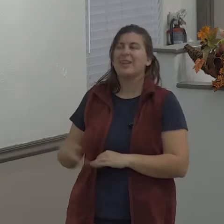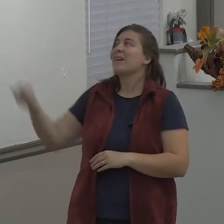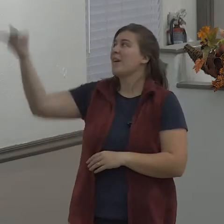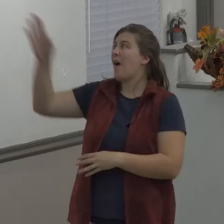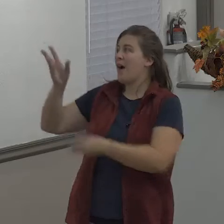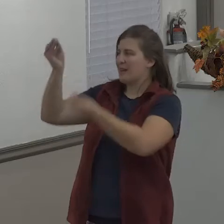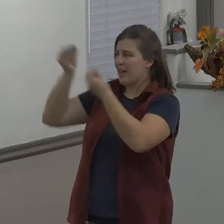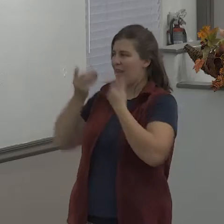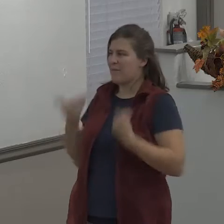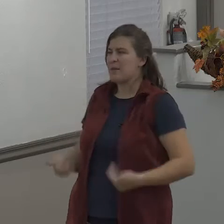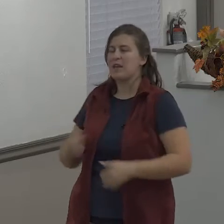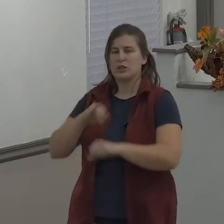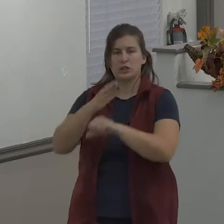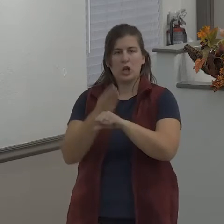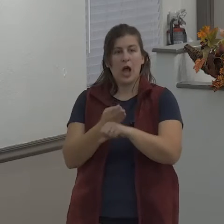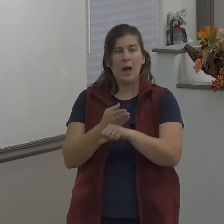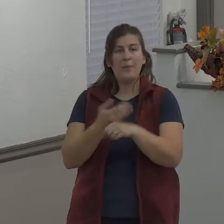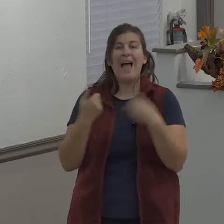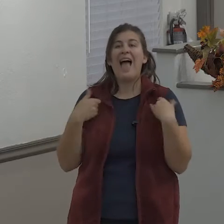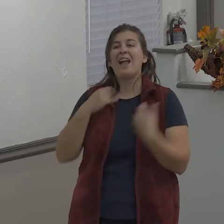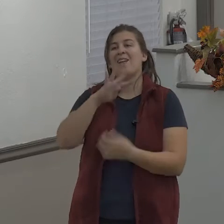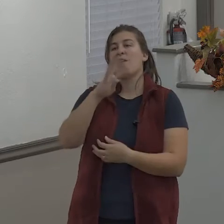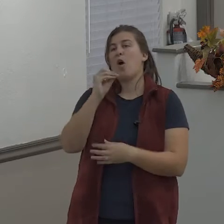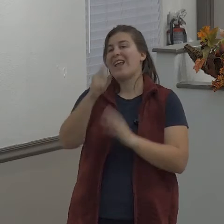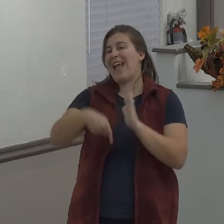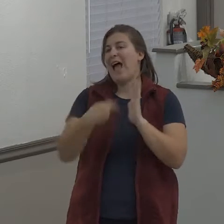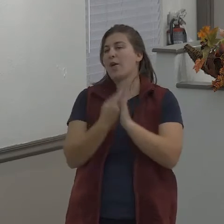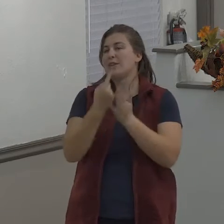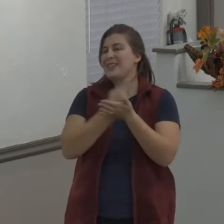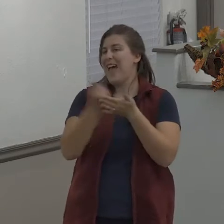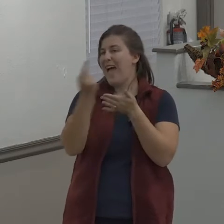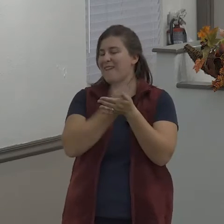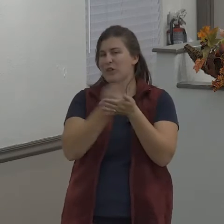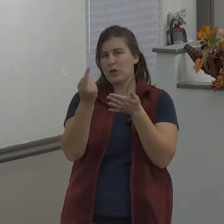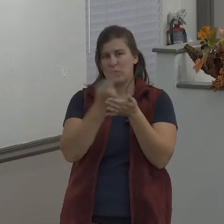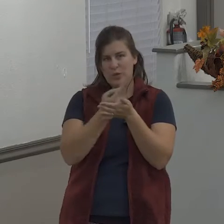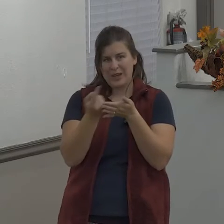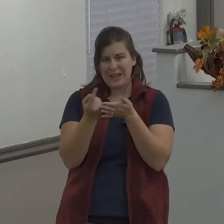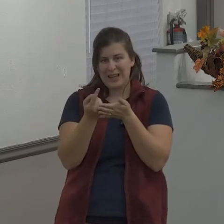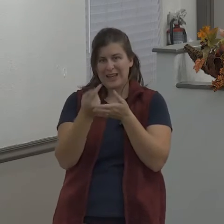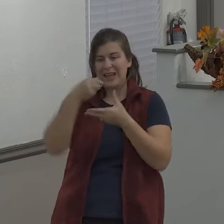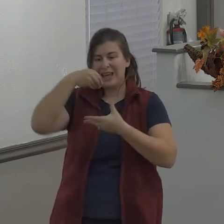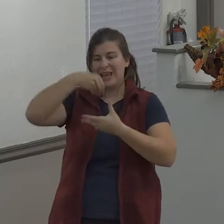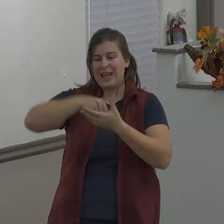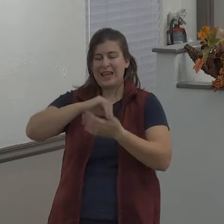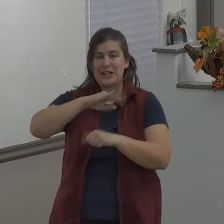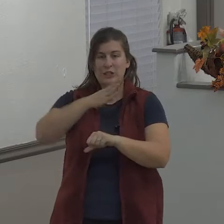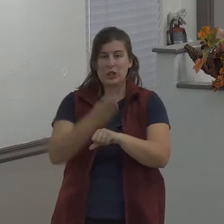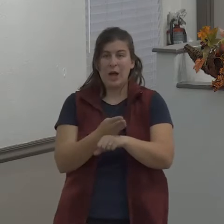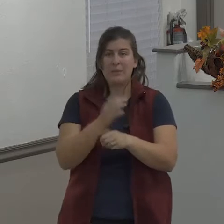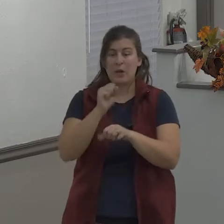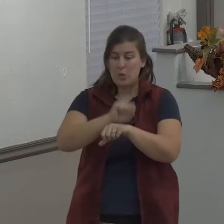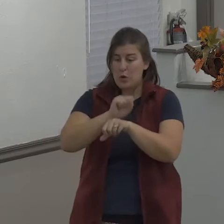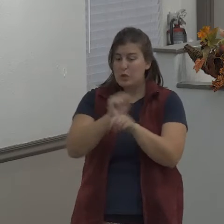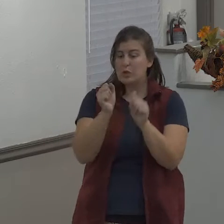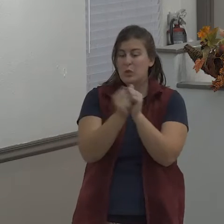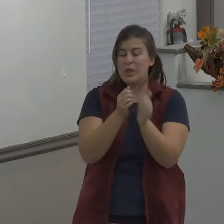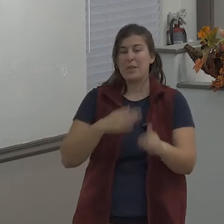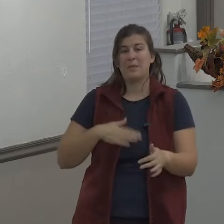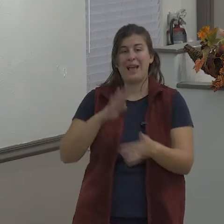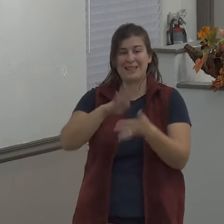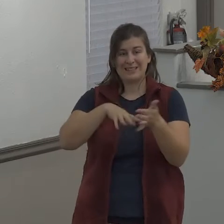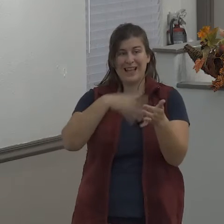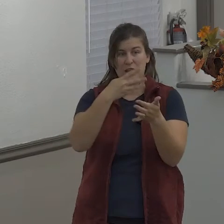God provided a job. I actually got 40 hours a week in a job that worked all around that